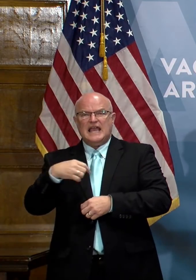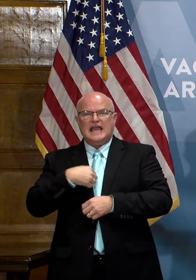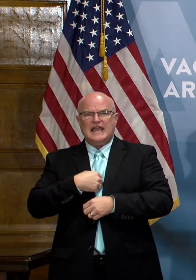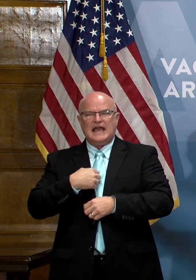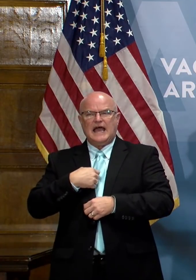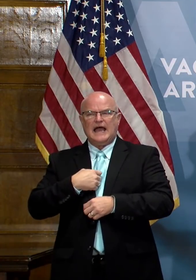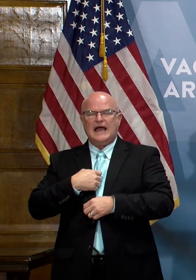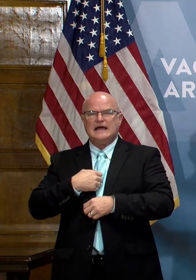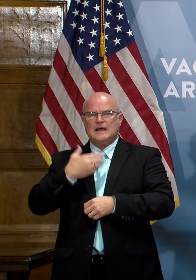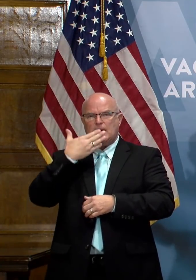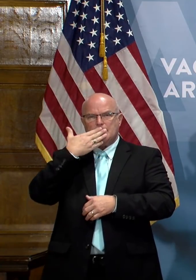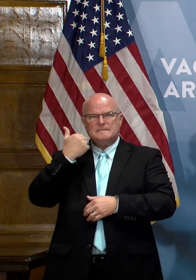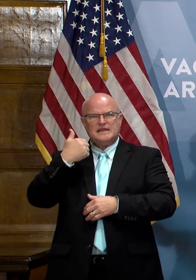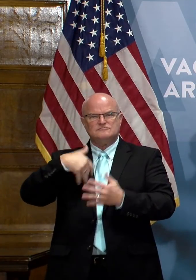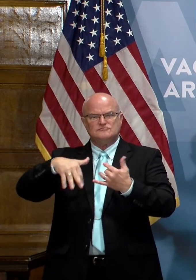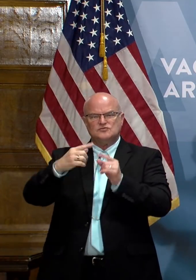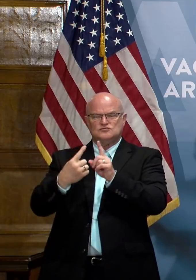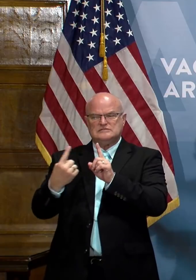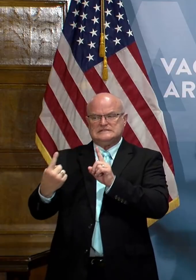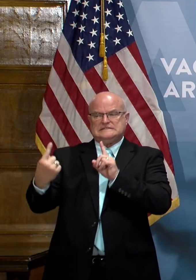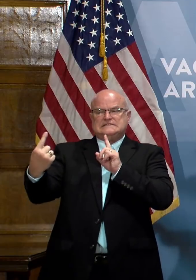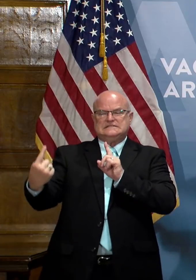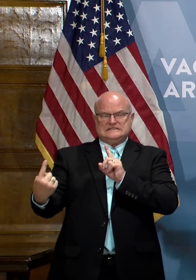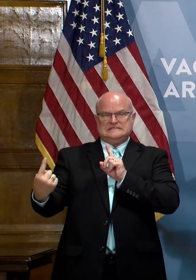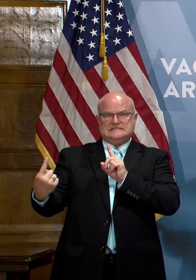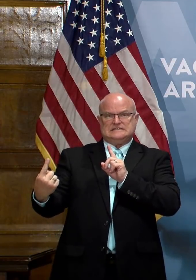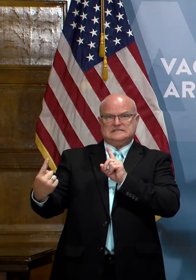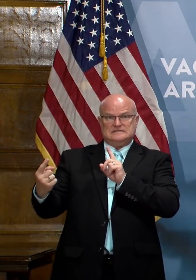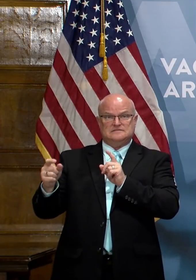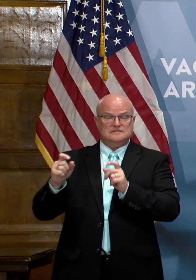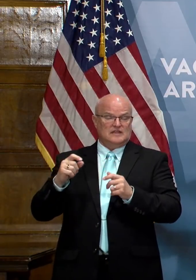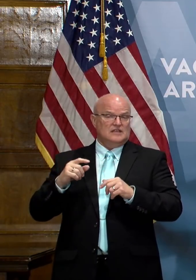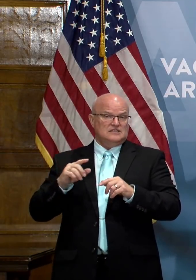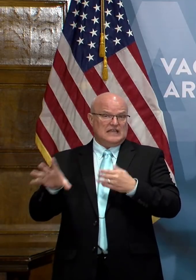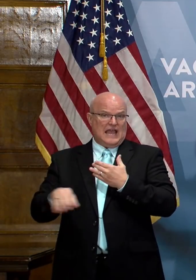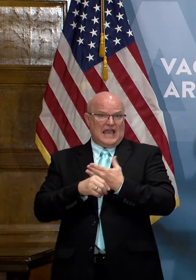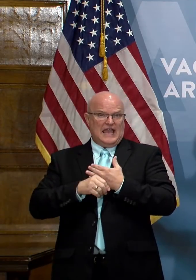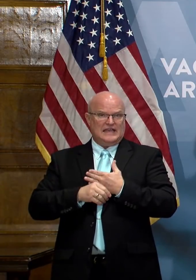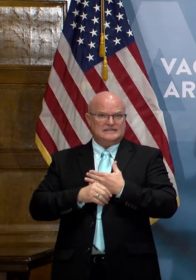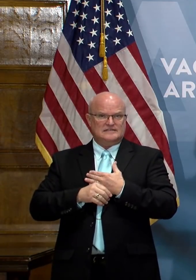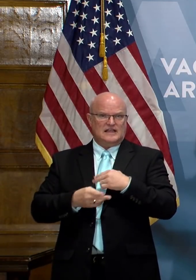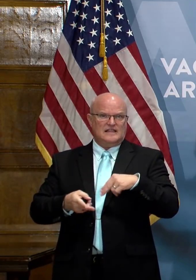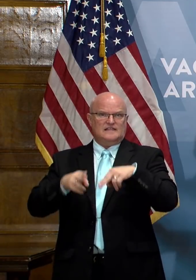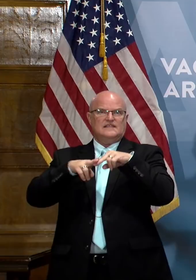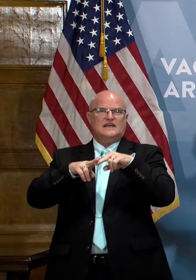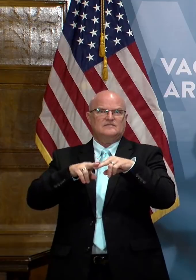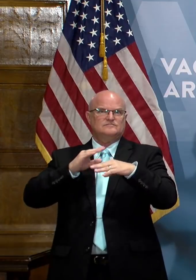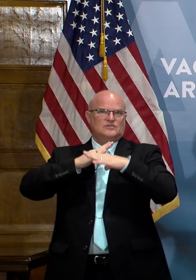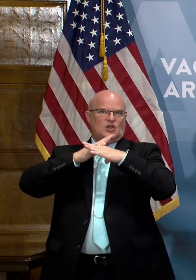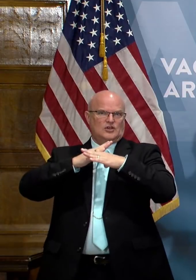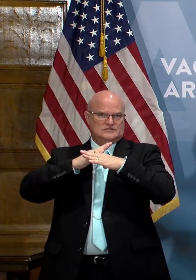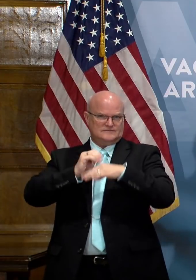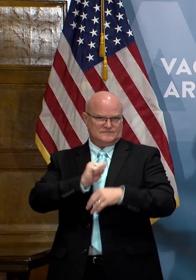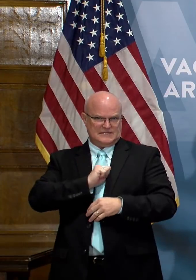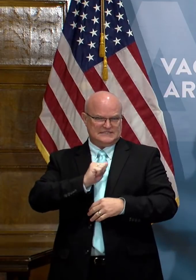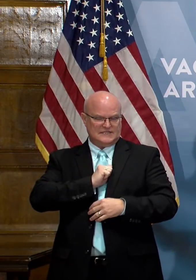keep a better social distance from them, particularly, just to add another level of precaution.